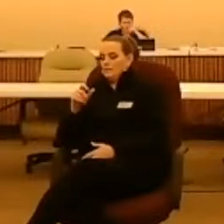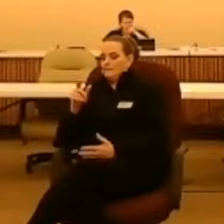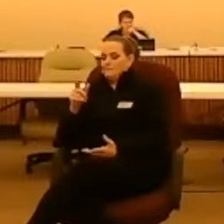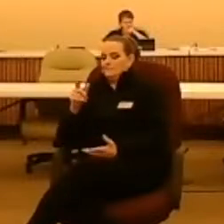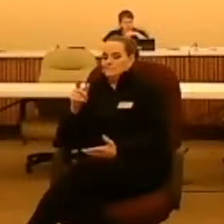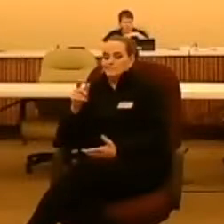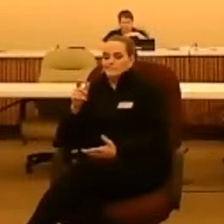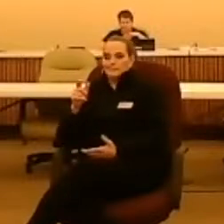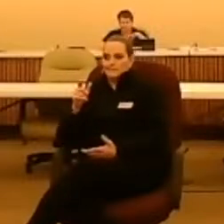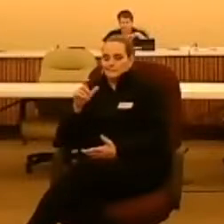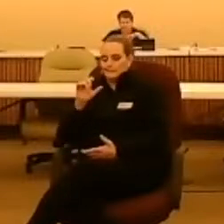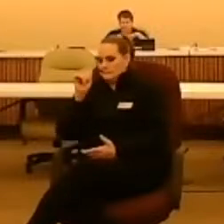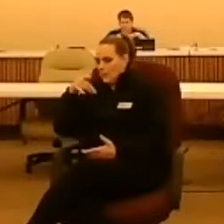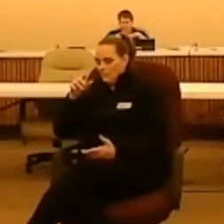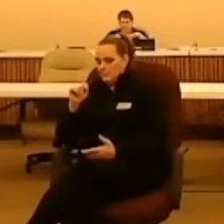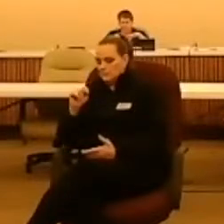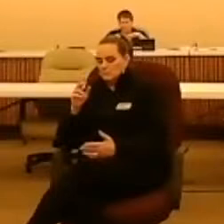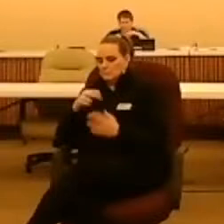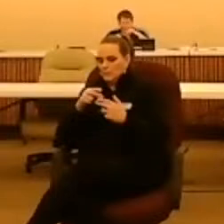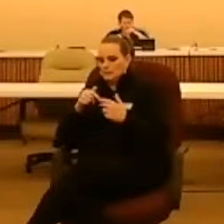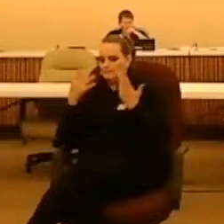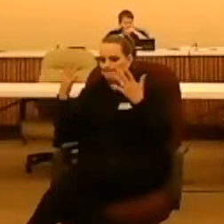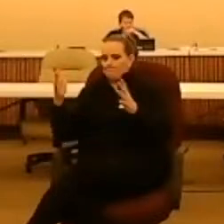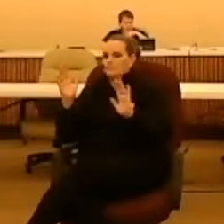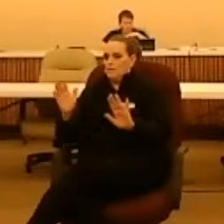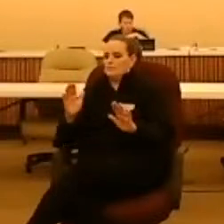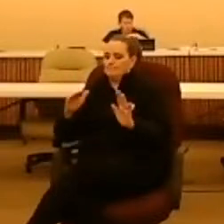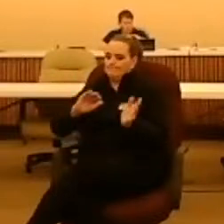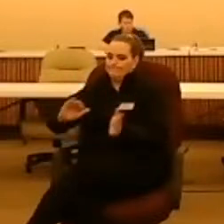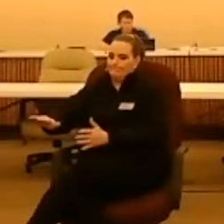apartment buildings. All the apartment buildings have been built out.